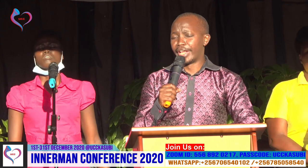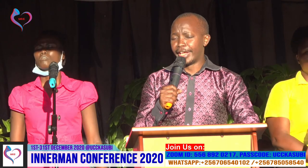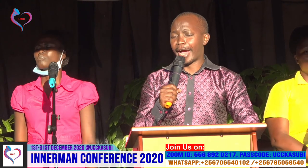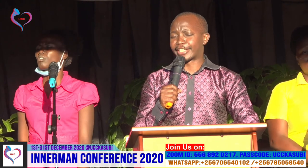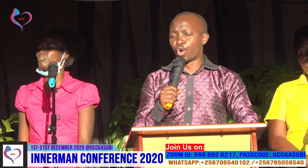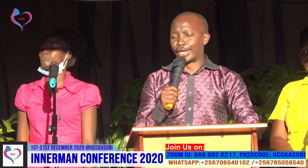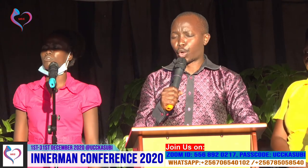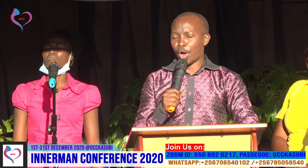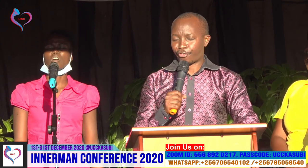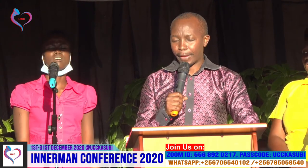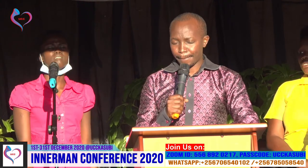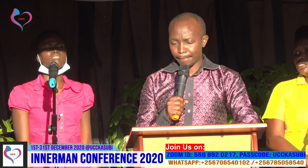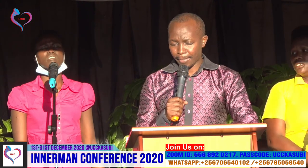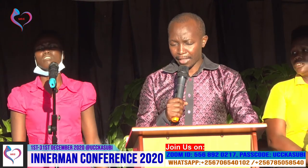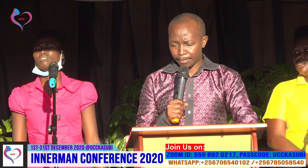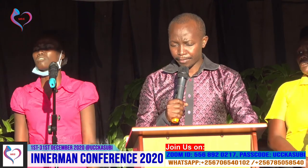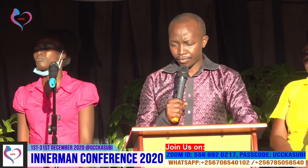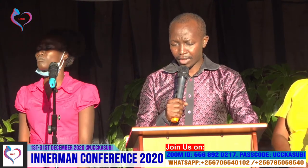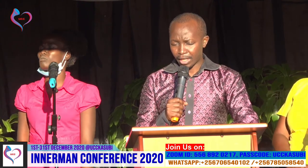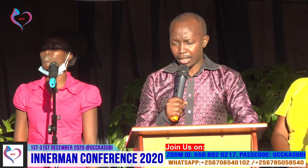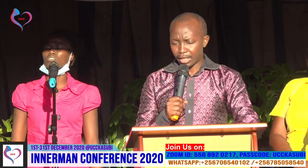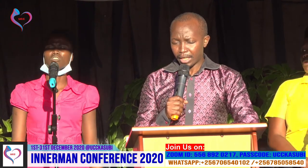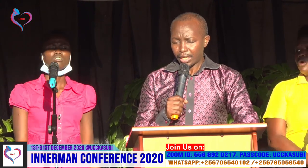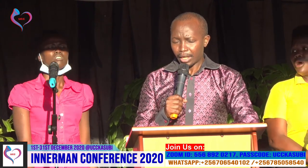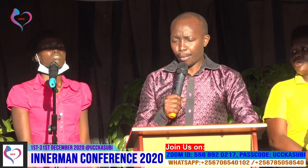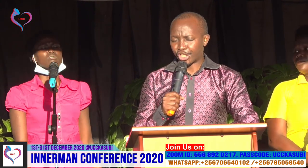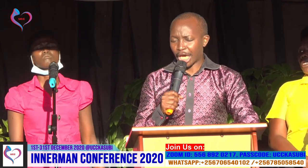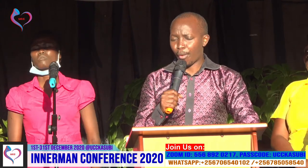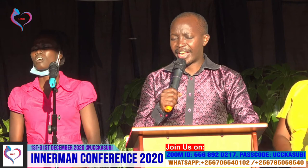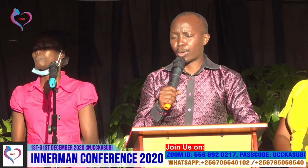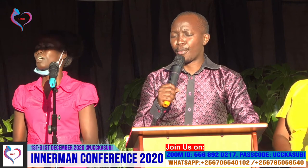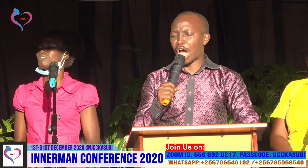To know that you're here and you're here for us.